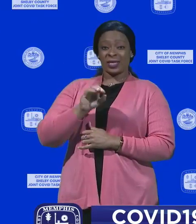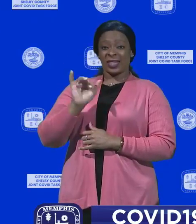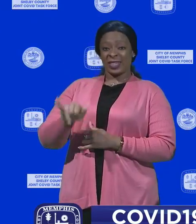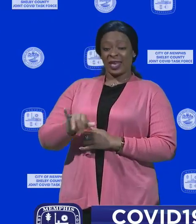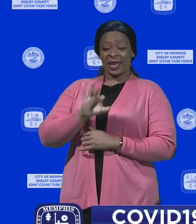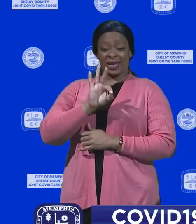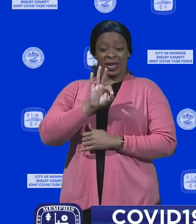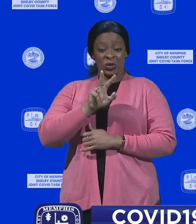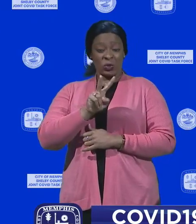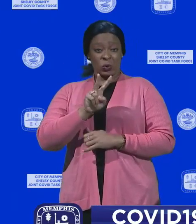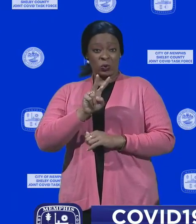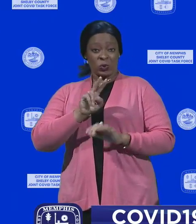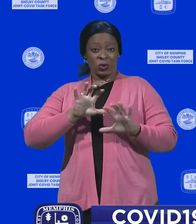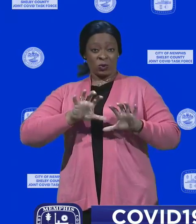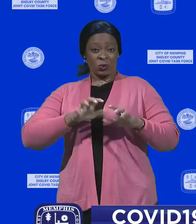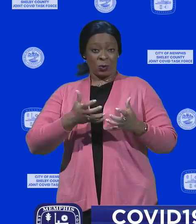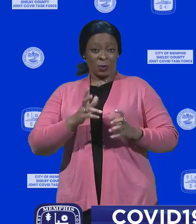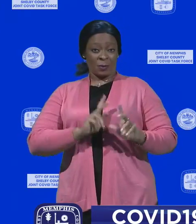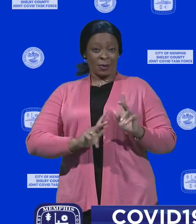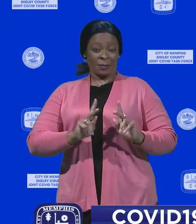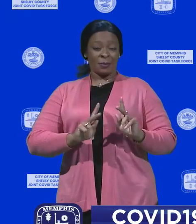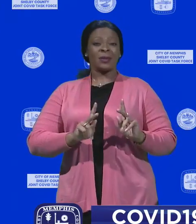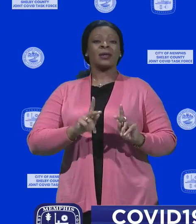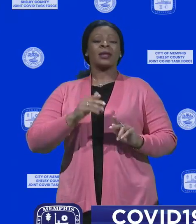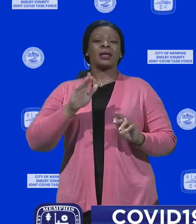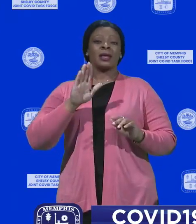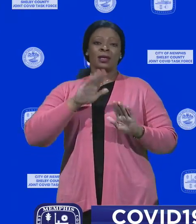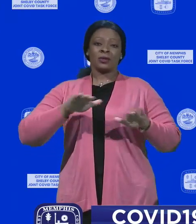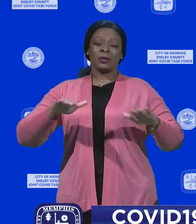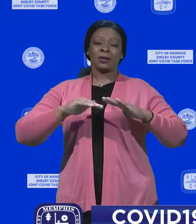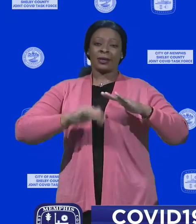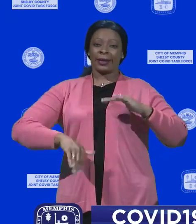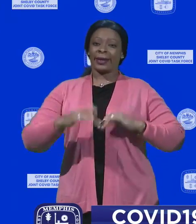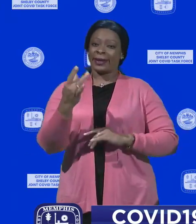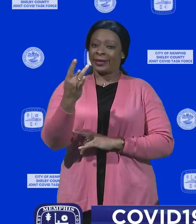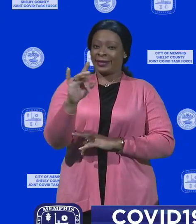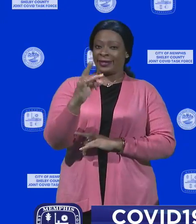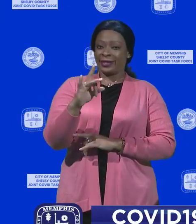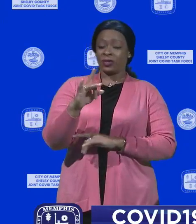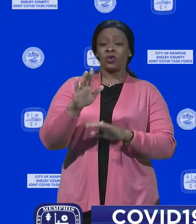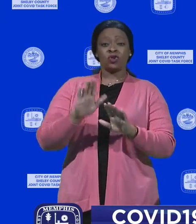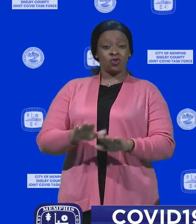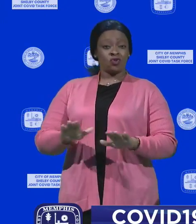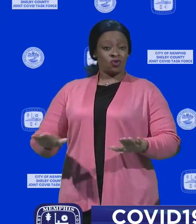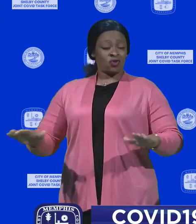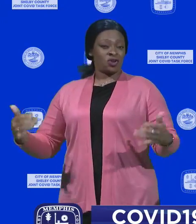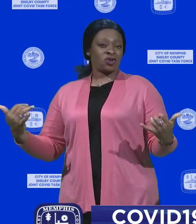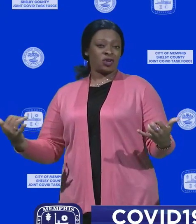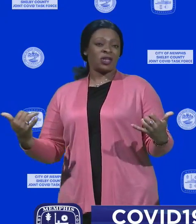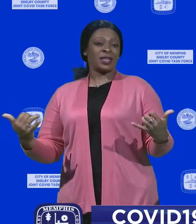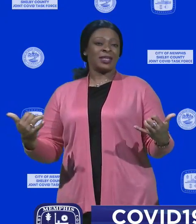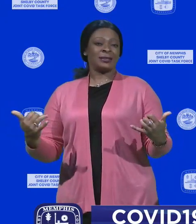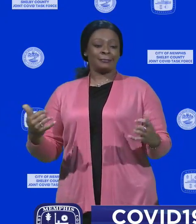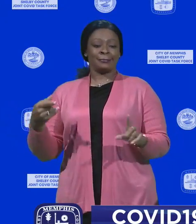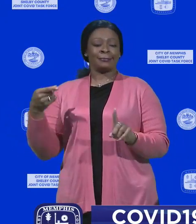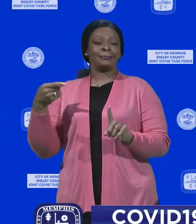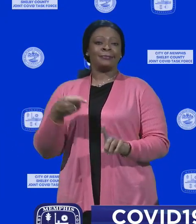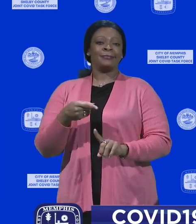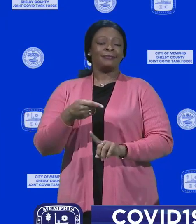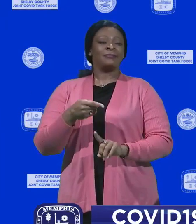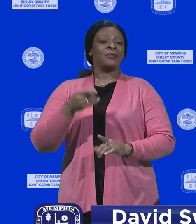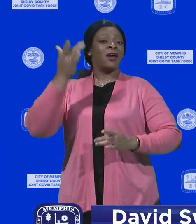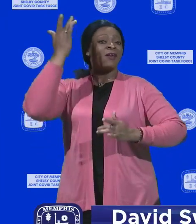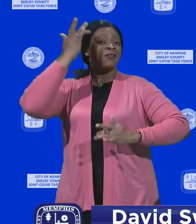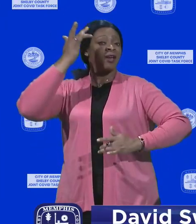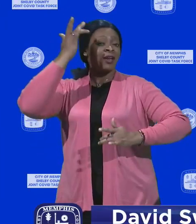of those active cases, are pediatric cases. So our children right now is where the virus is